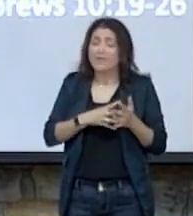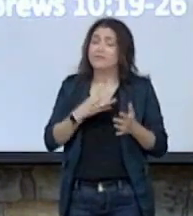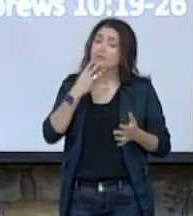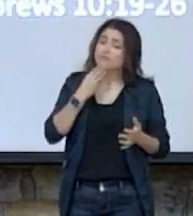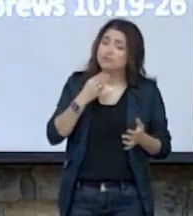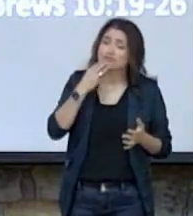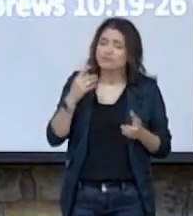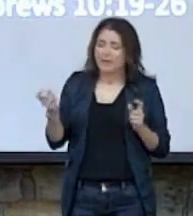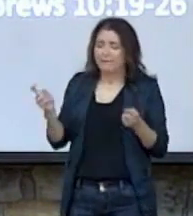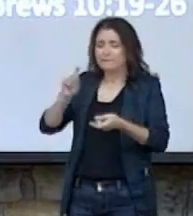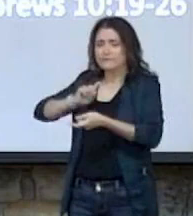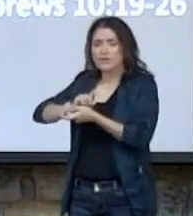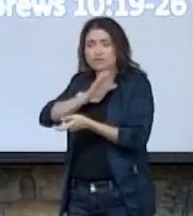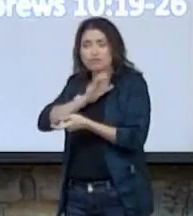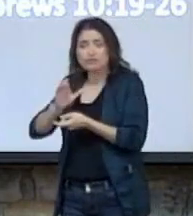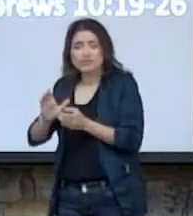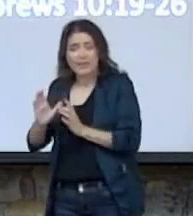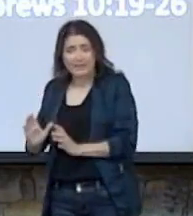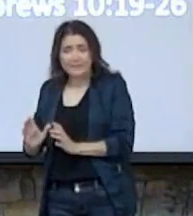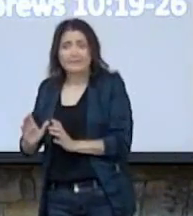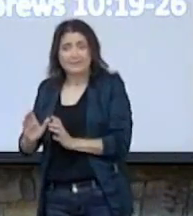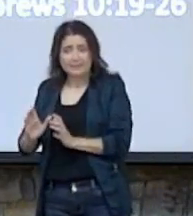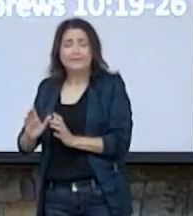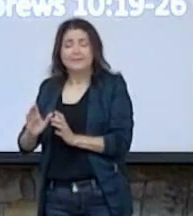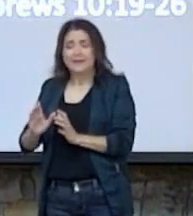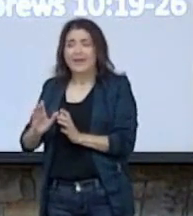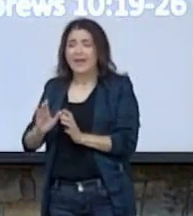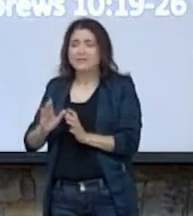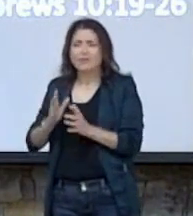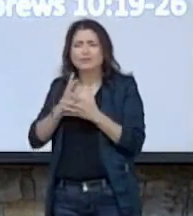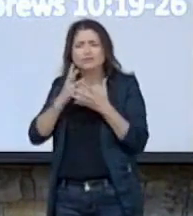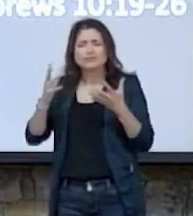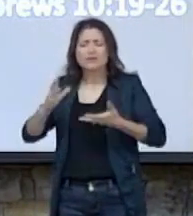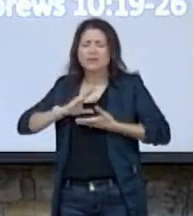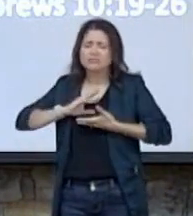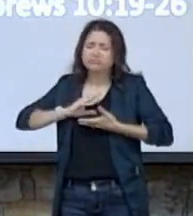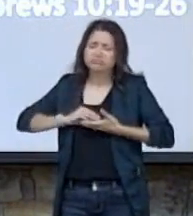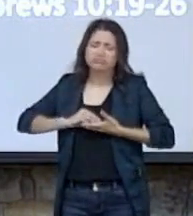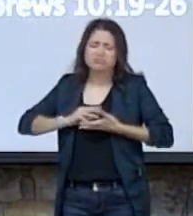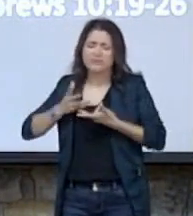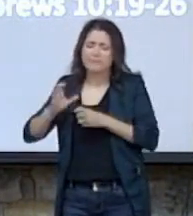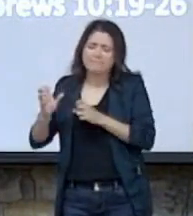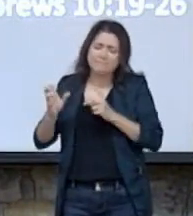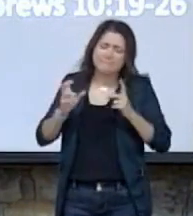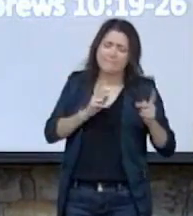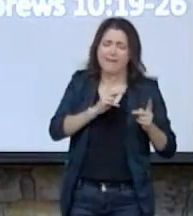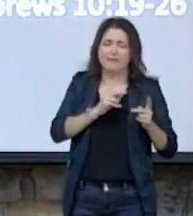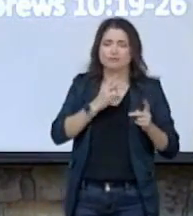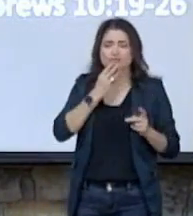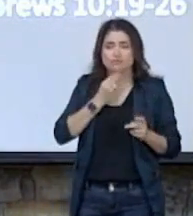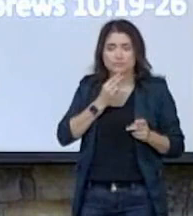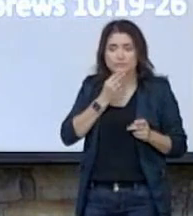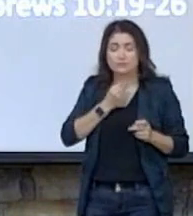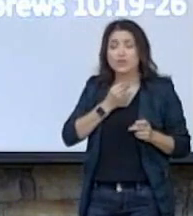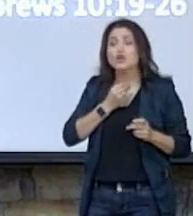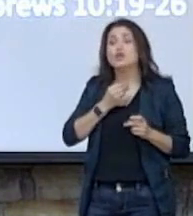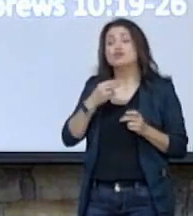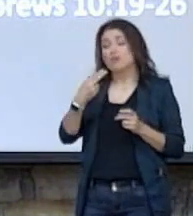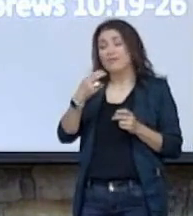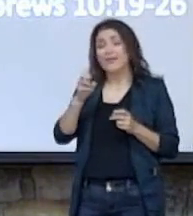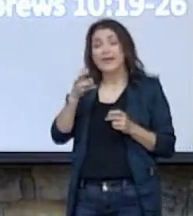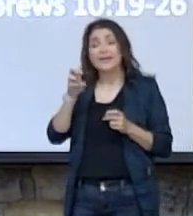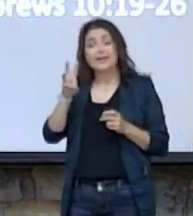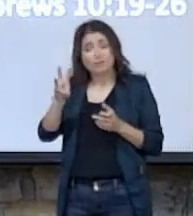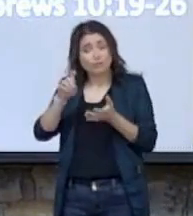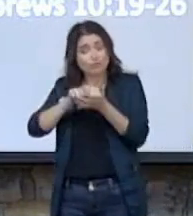that had converted to Christianity, and they were getting so discouraged they just wanted to go back to Judaism. So the Hebrews writer writes